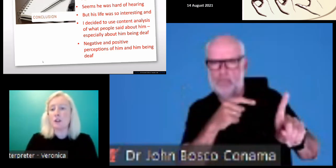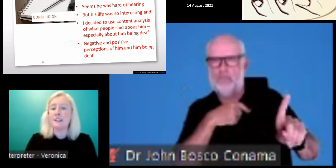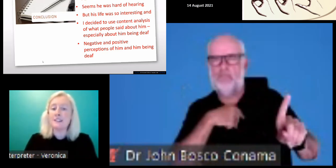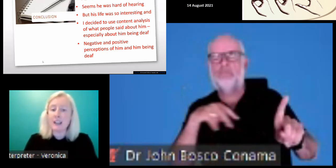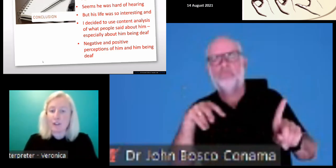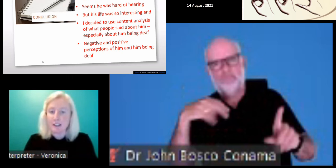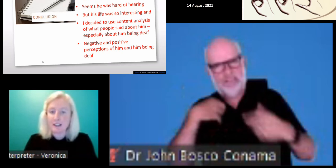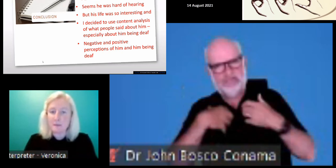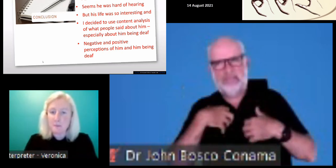his deafness.